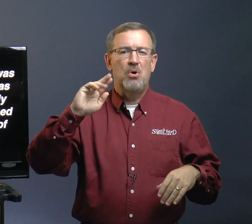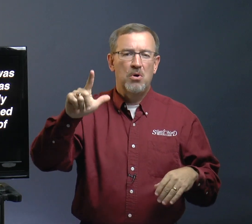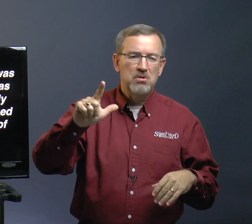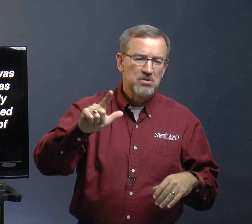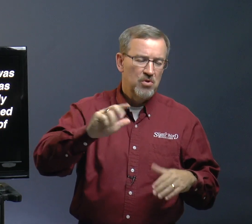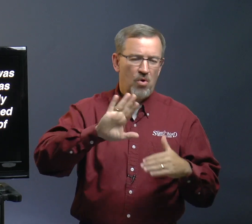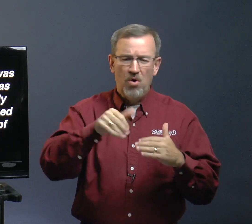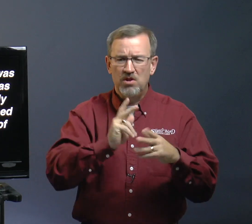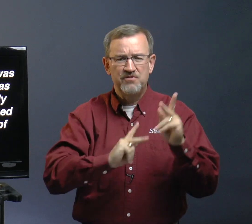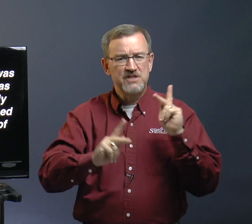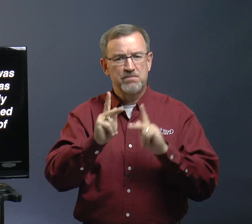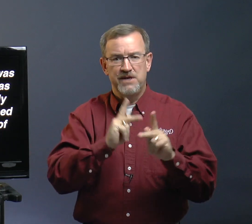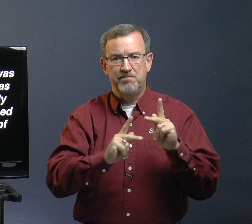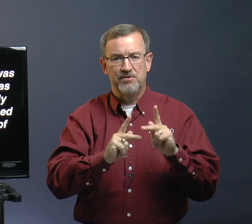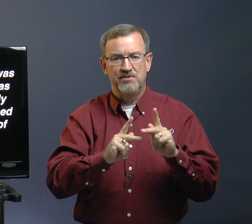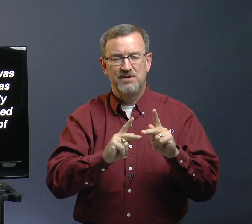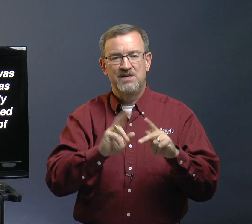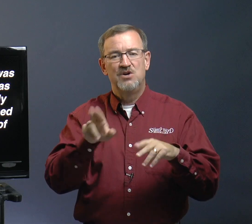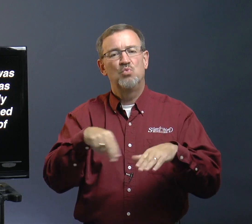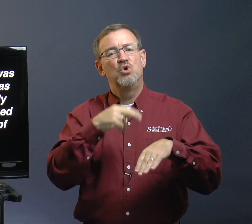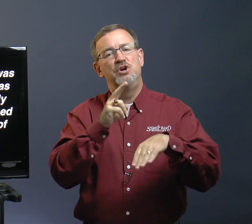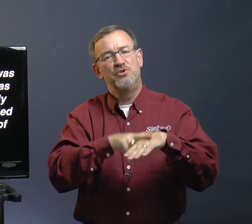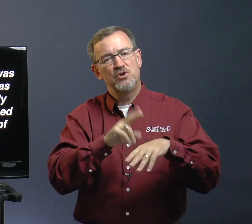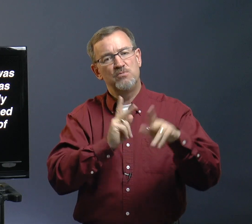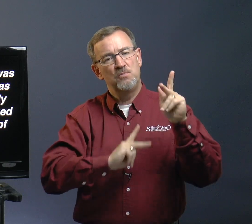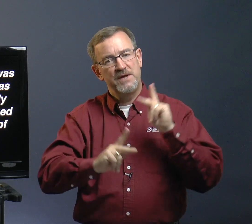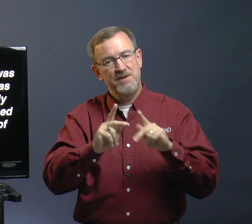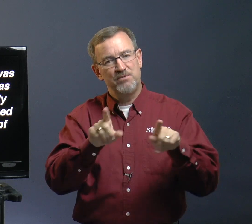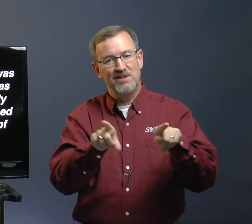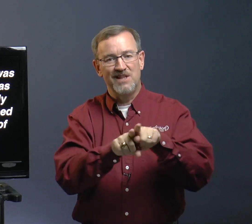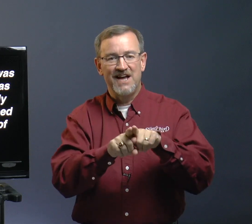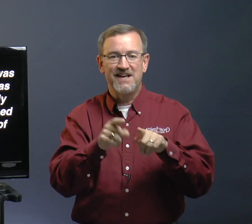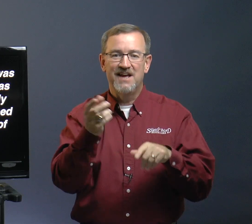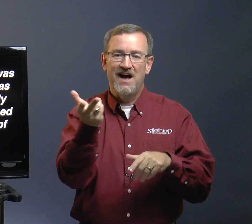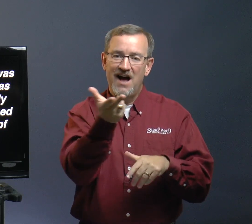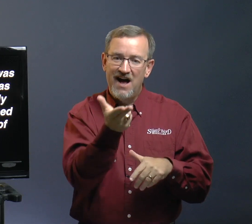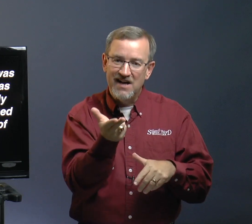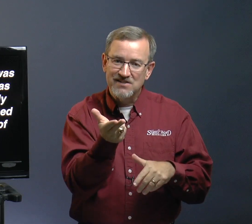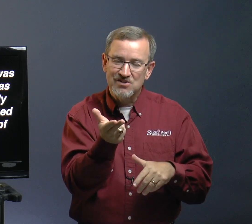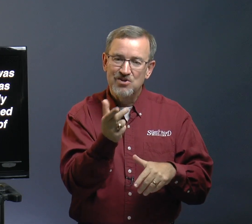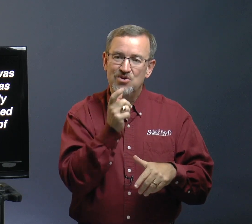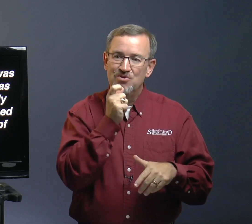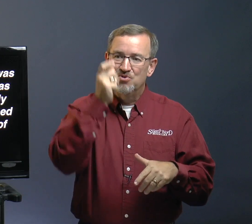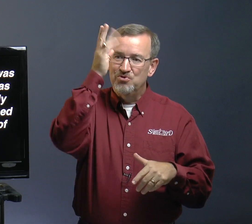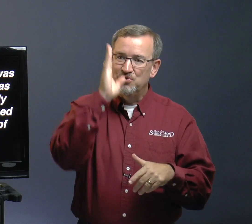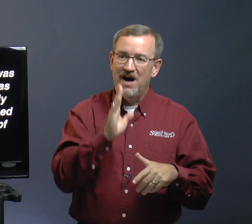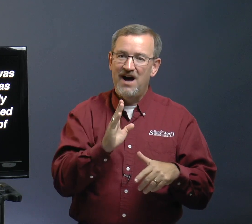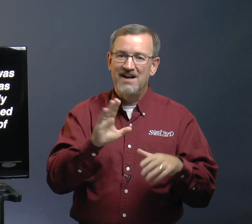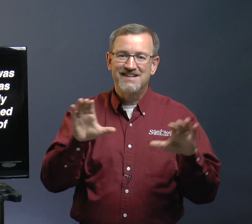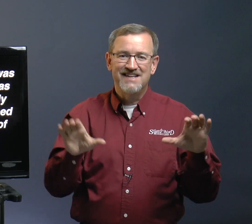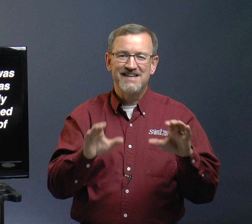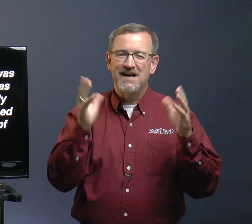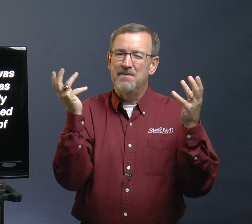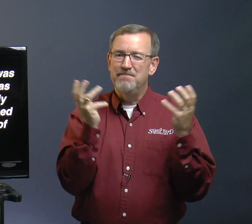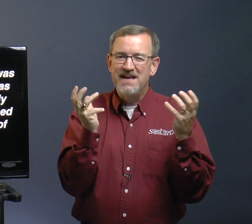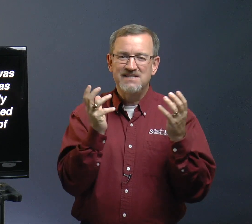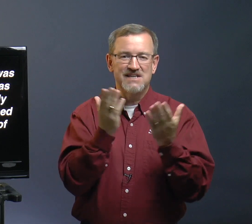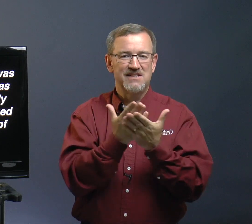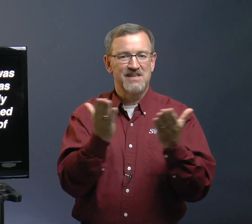Paul, all of these people were normal people like us who God did amazing